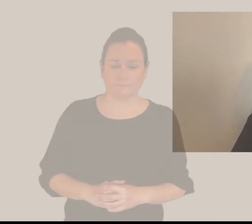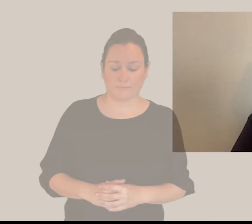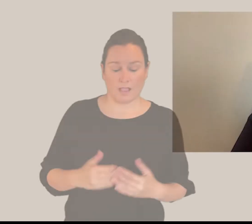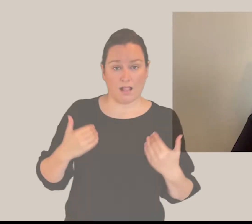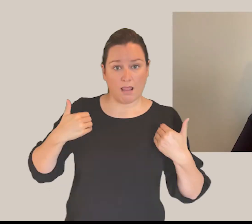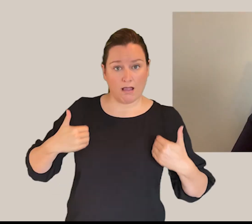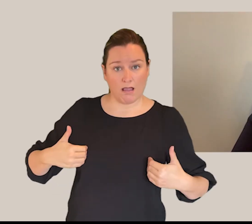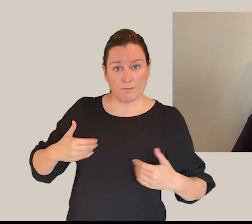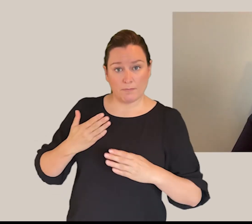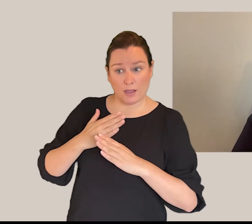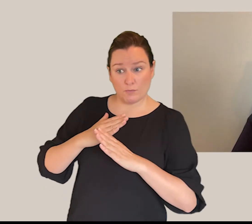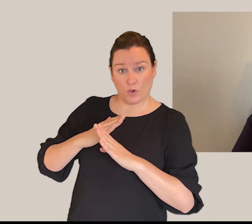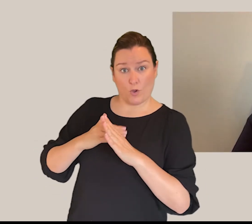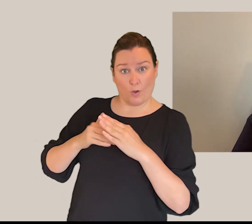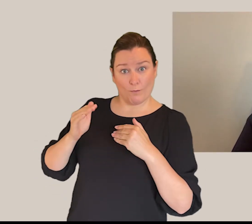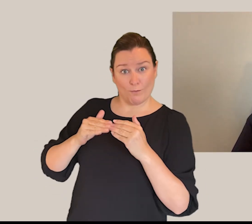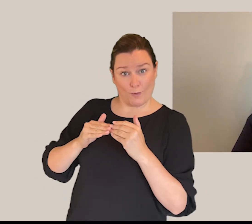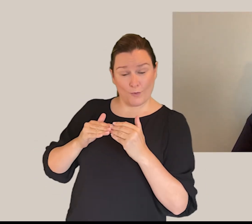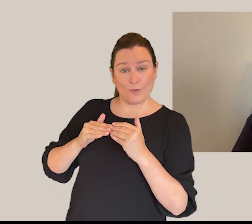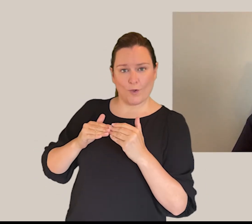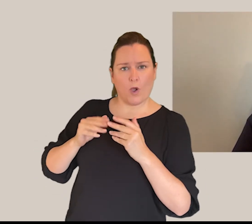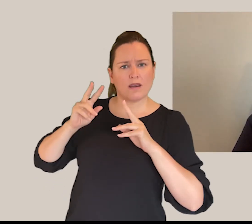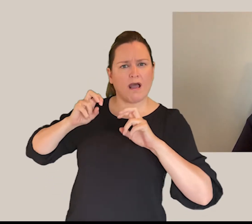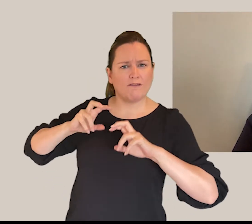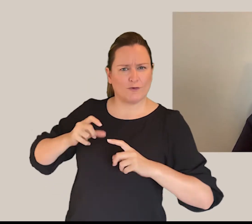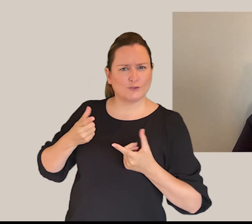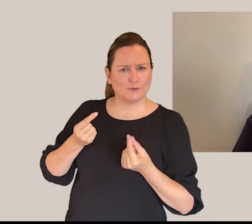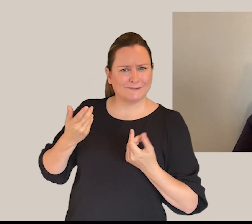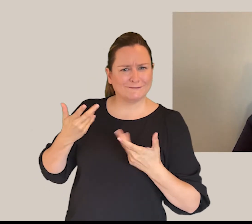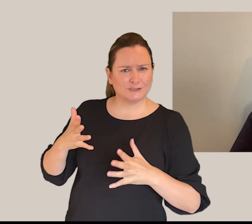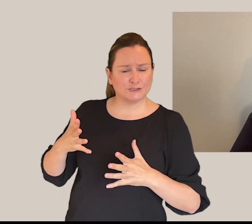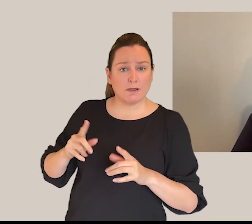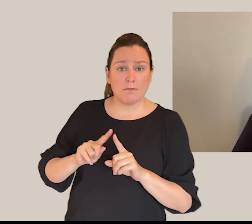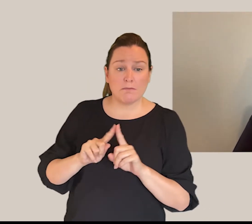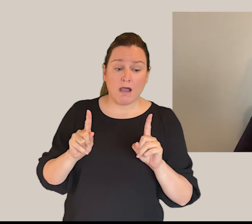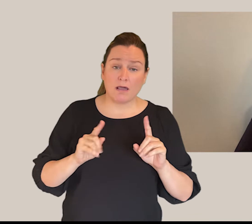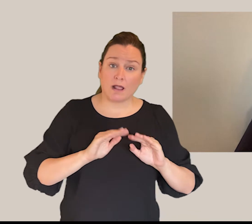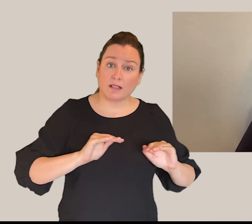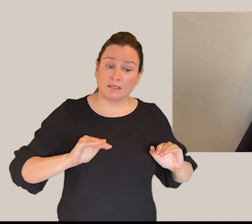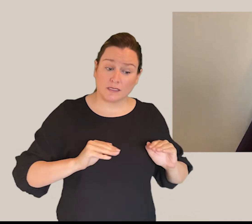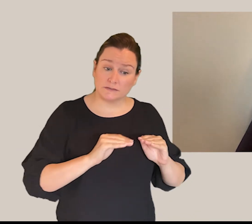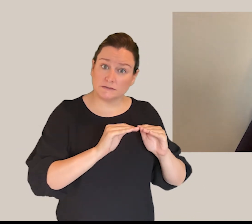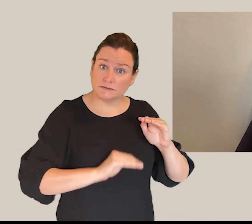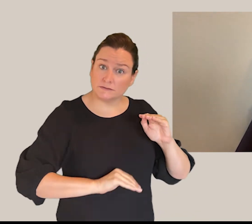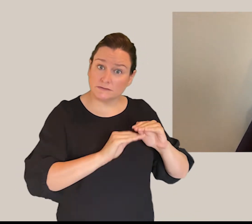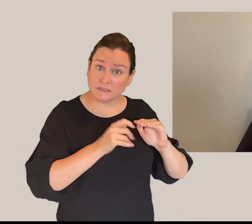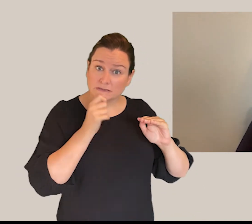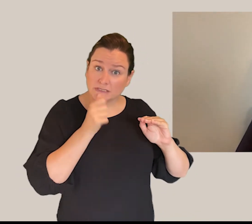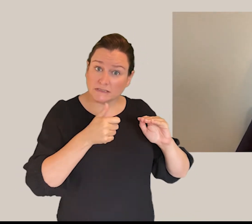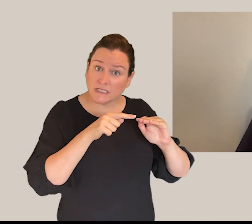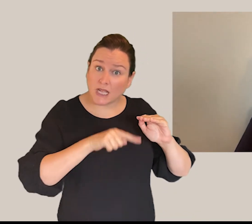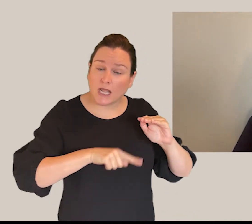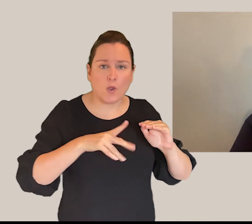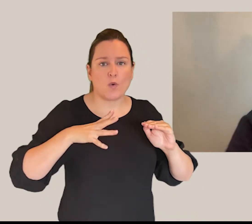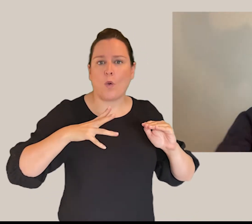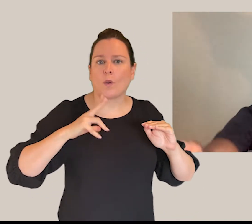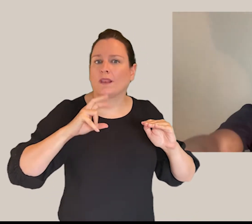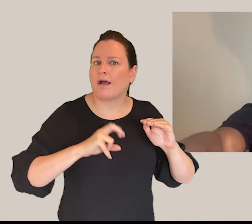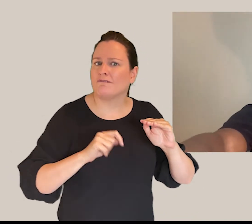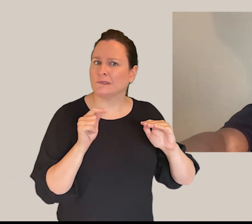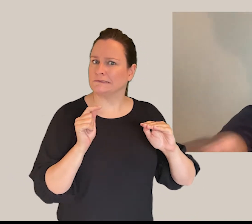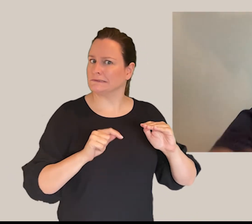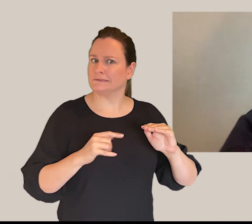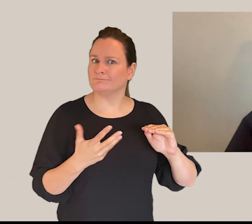The safety, as well as the ability to produce an immune response, has not been well studied for persons under the age of